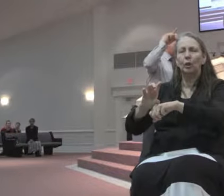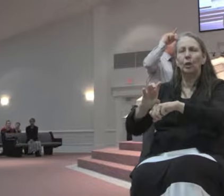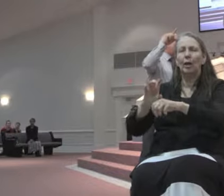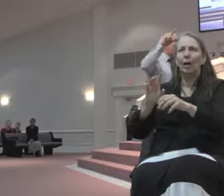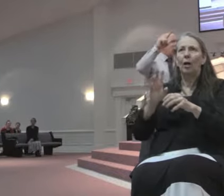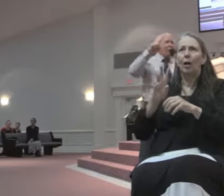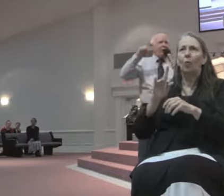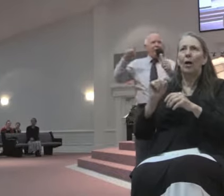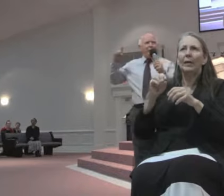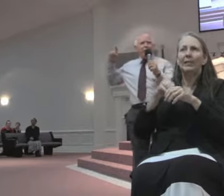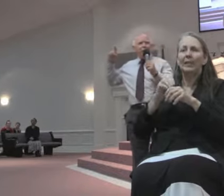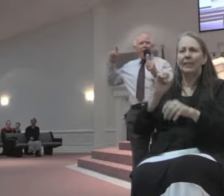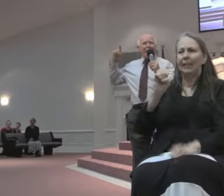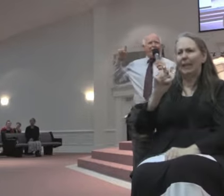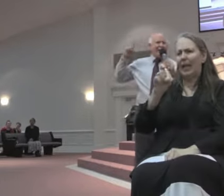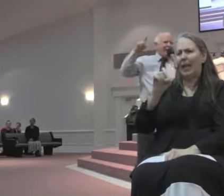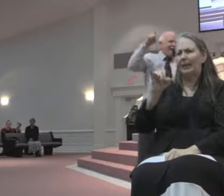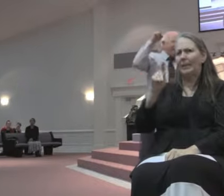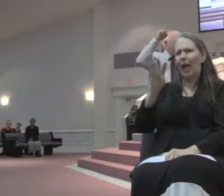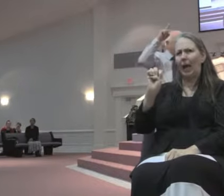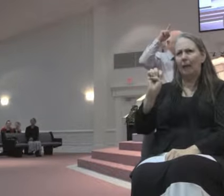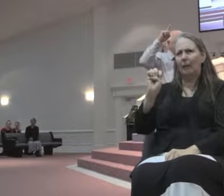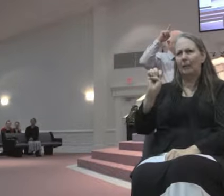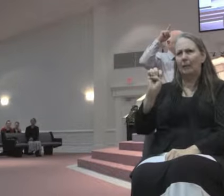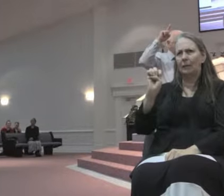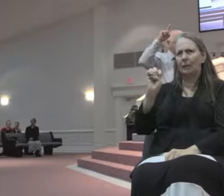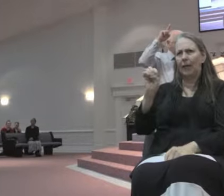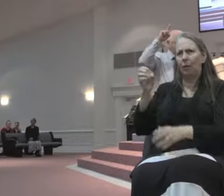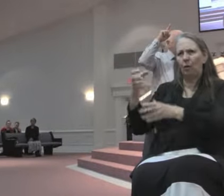exile will come to an end.